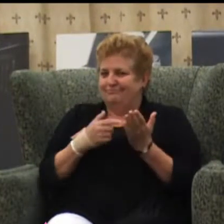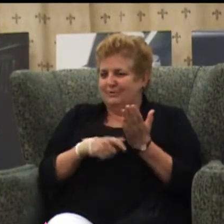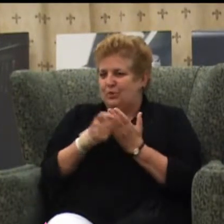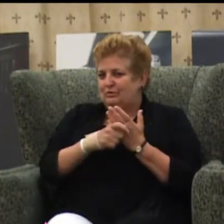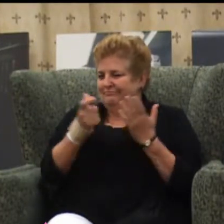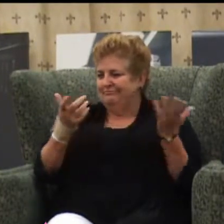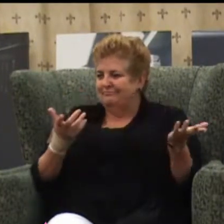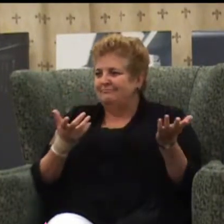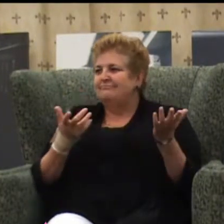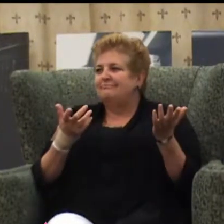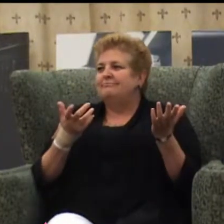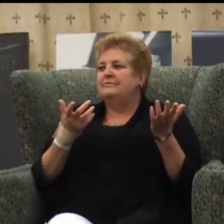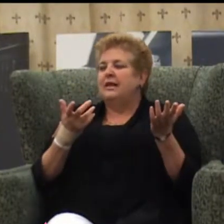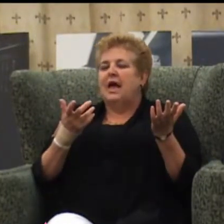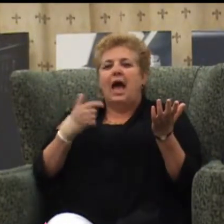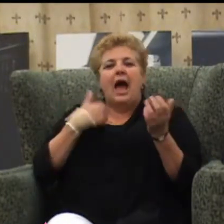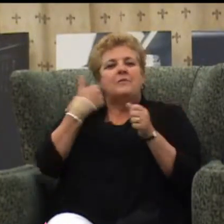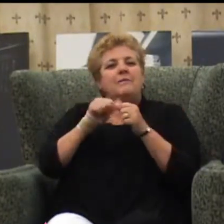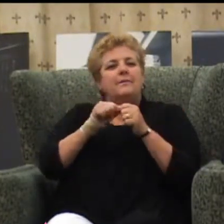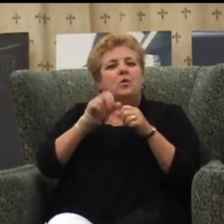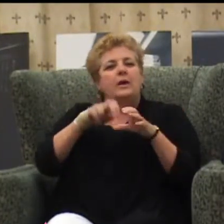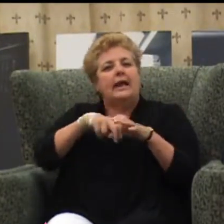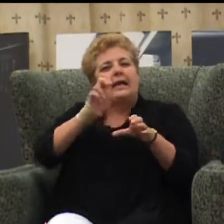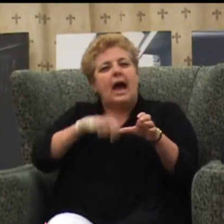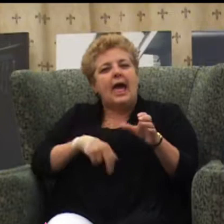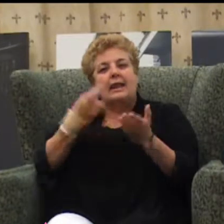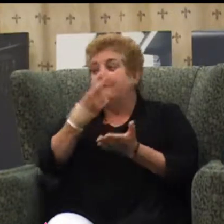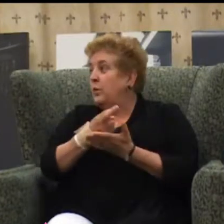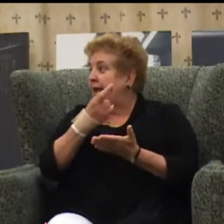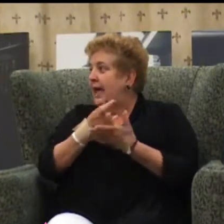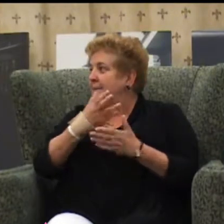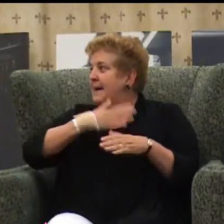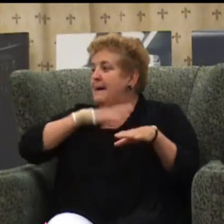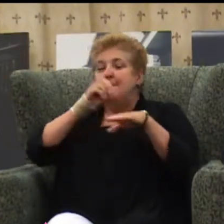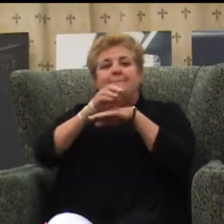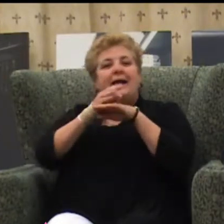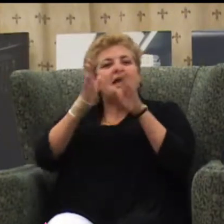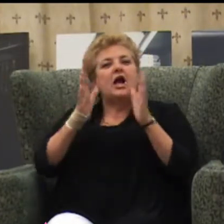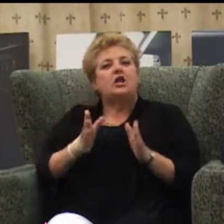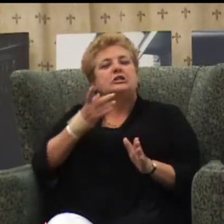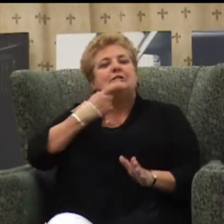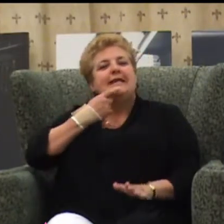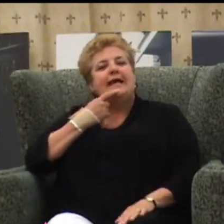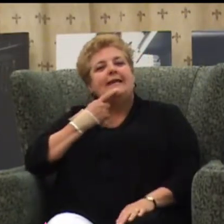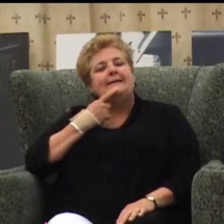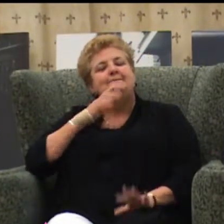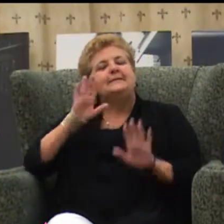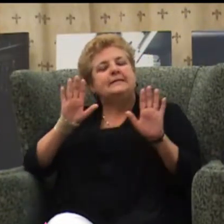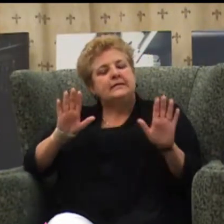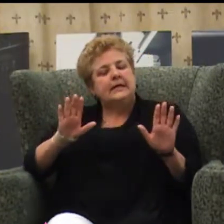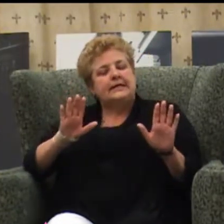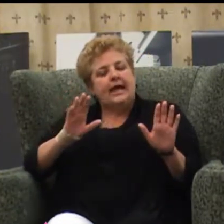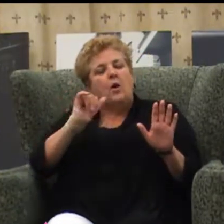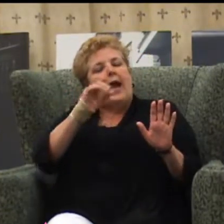of, rehab, and my counselor says to me, he says, "Adam, don't make any major changes in your first